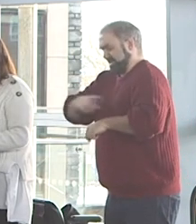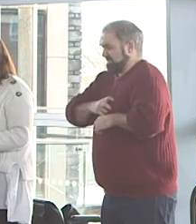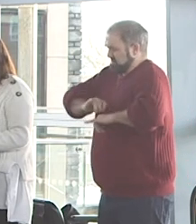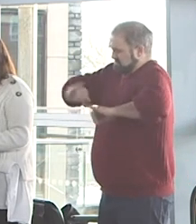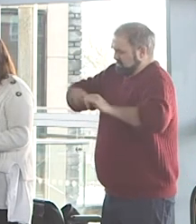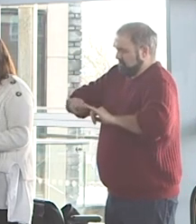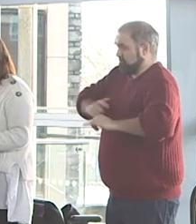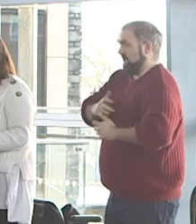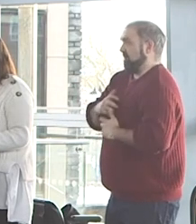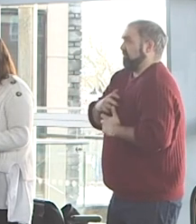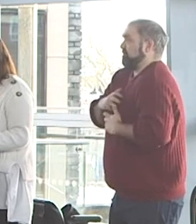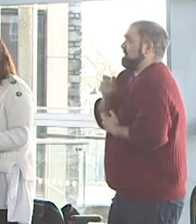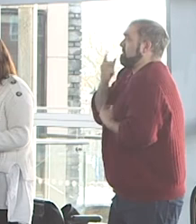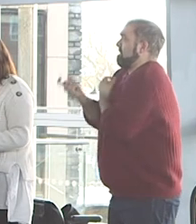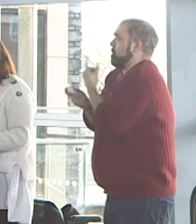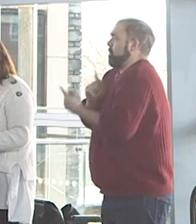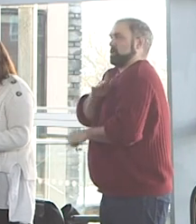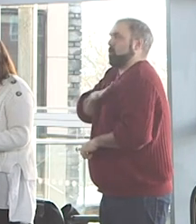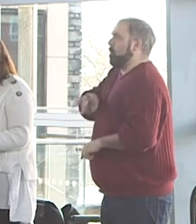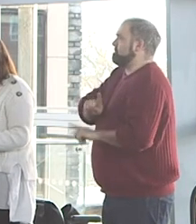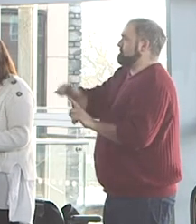speak because I did not want people to know I'm gay.